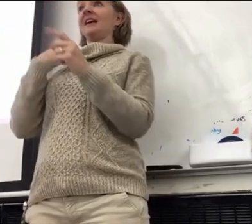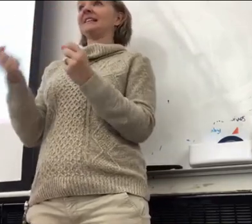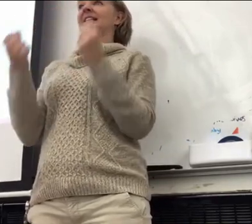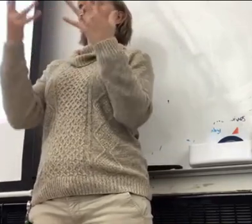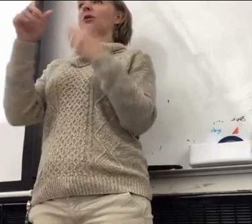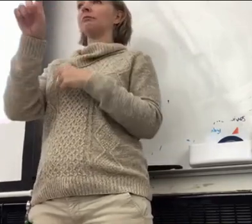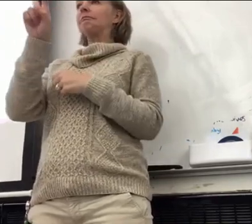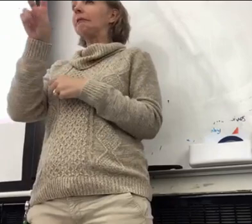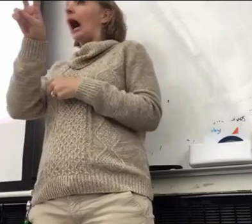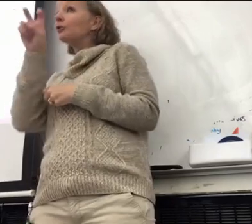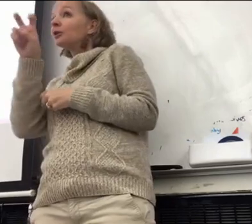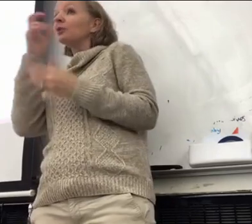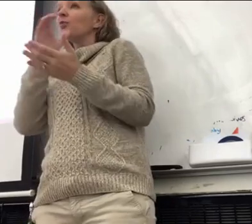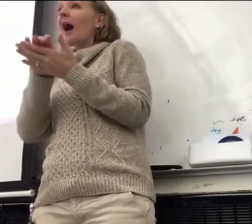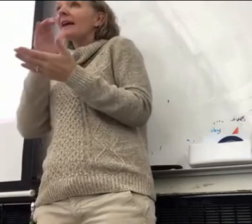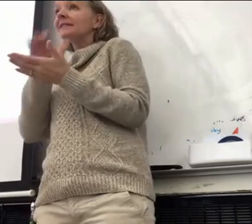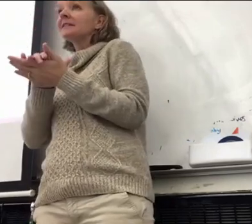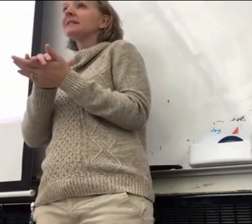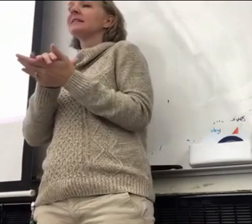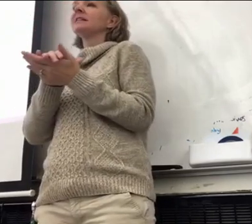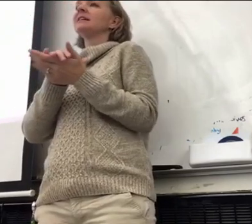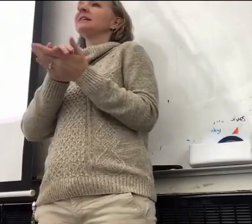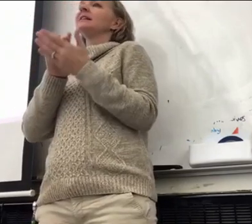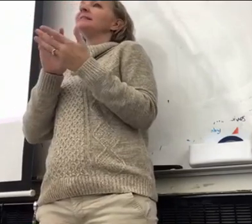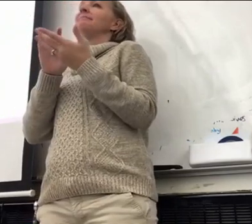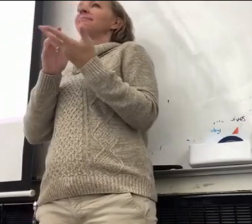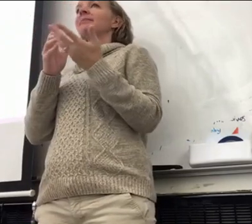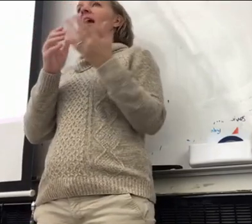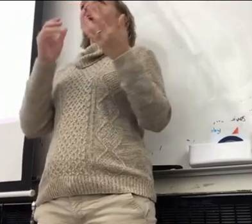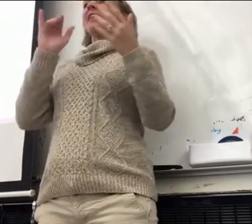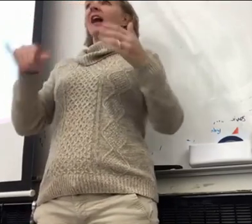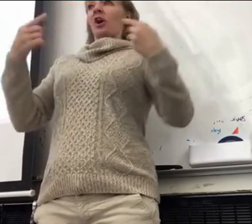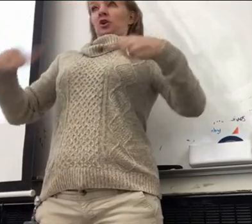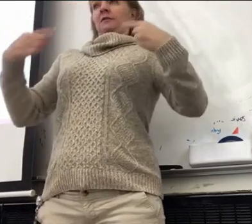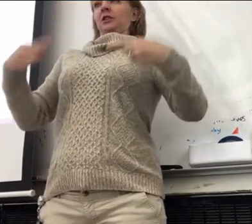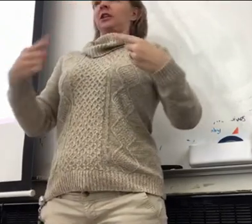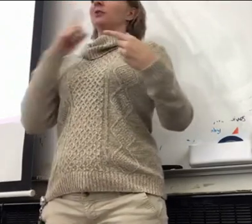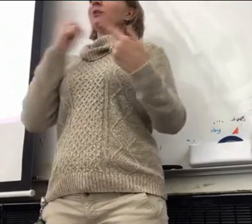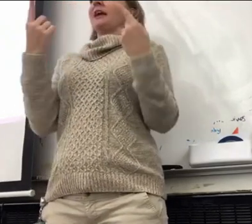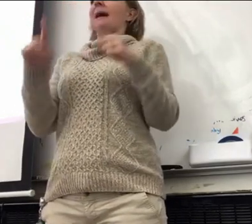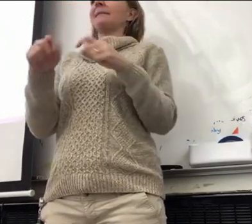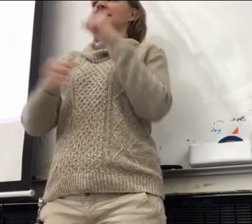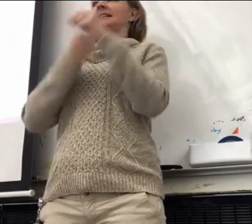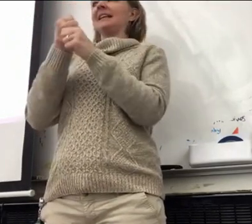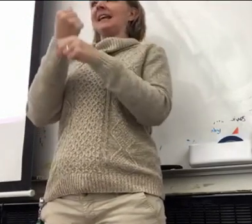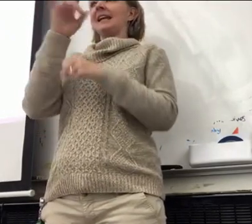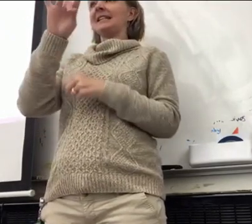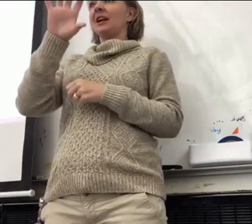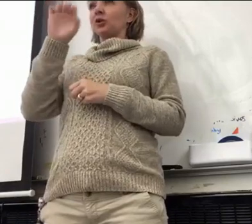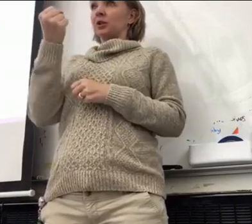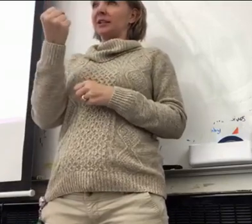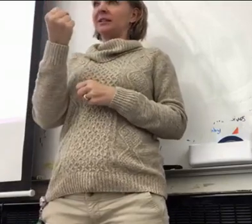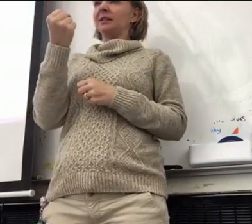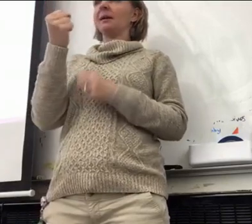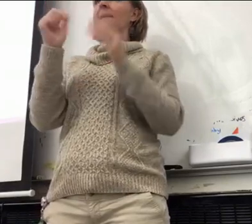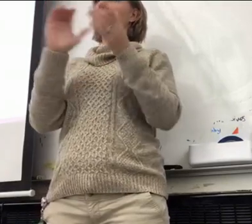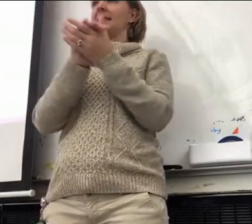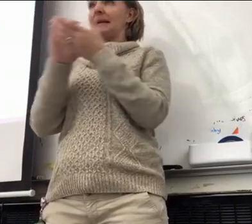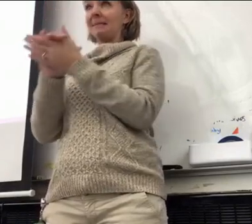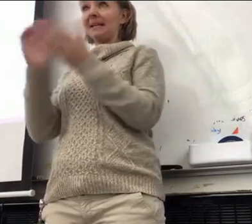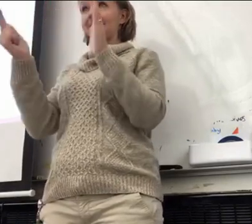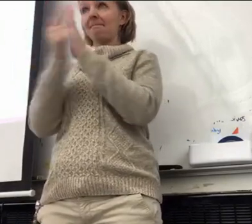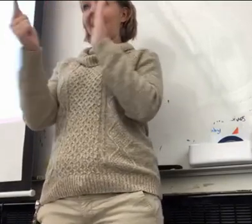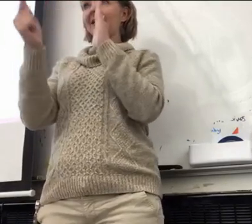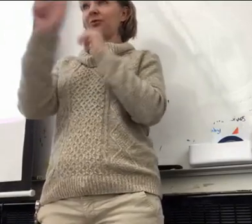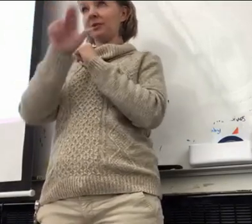hundred wives. In terms of the controversy of this, is in the late 1800s, polygamy gets banned in the United States. Because